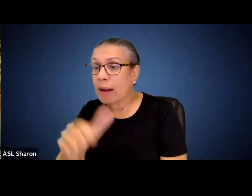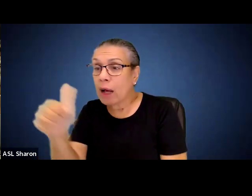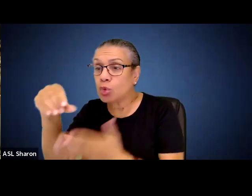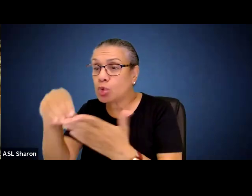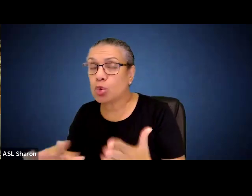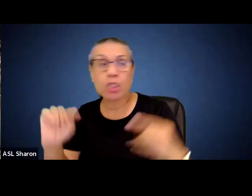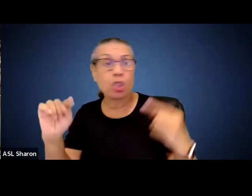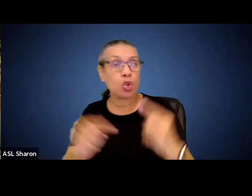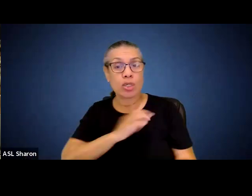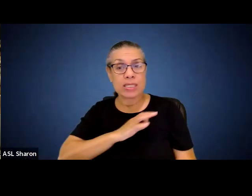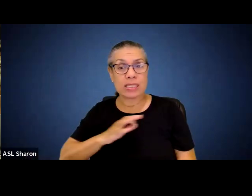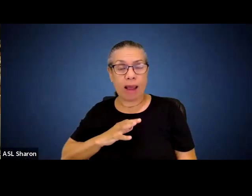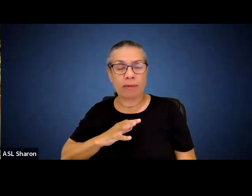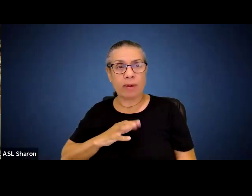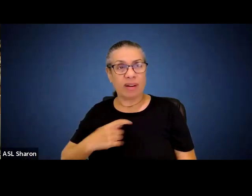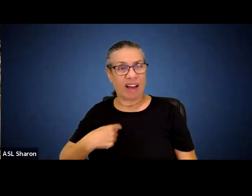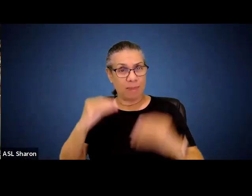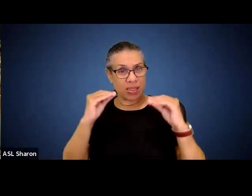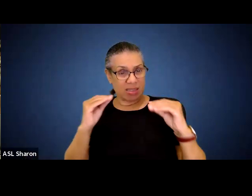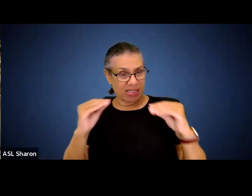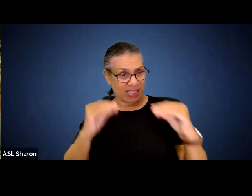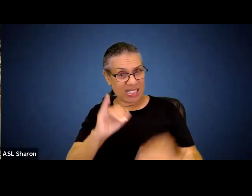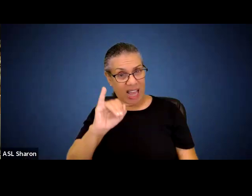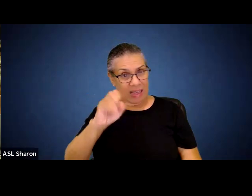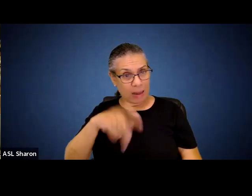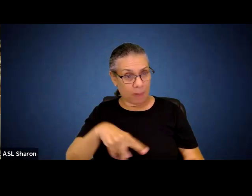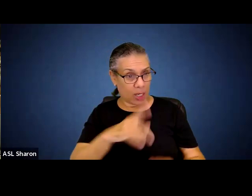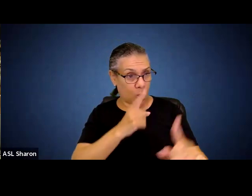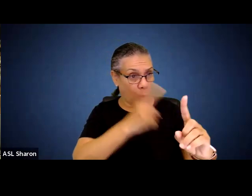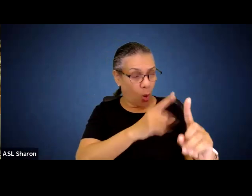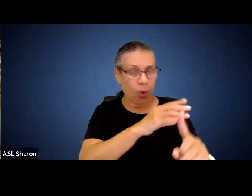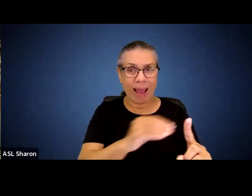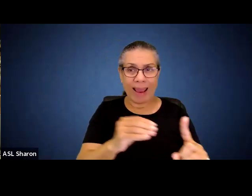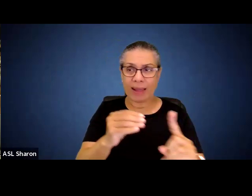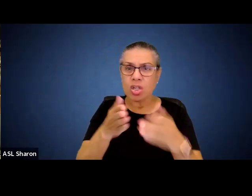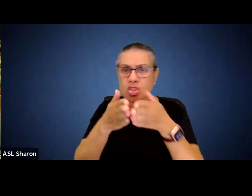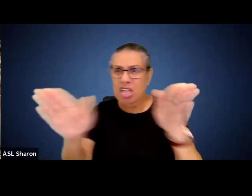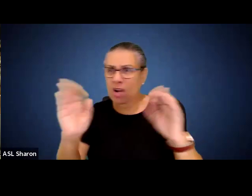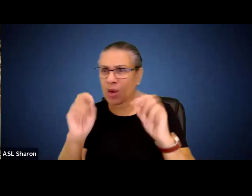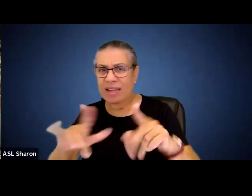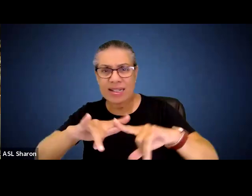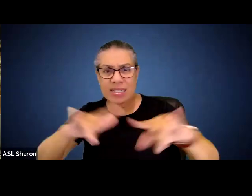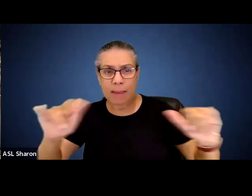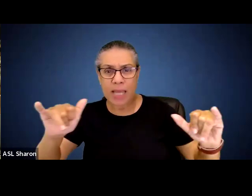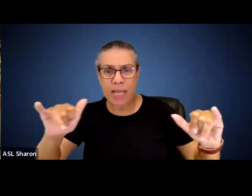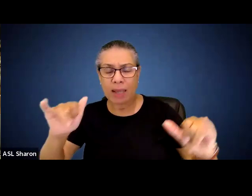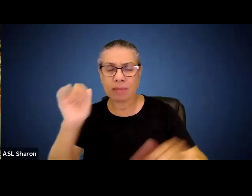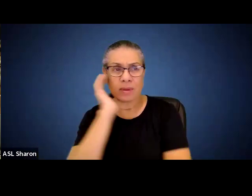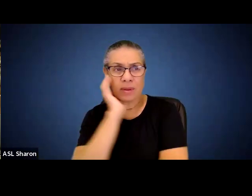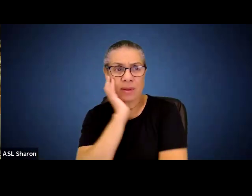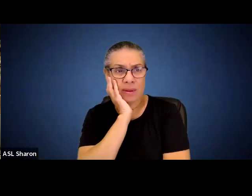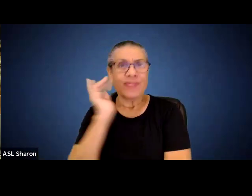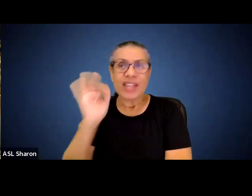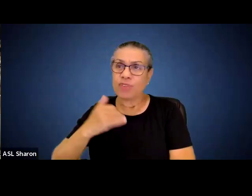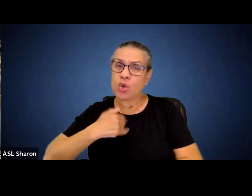situations. You're expected to not only teach their IEP goals, but also to modify the general education curriculum. And this might not even happen if you are